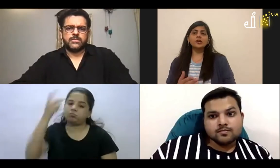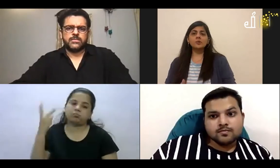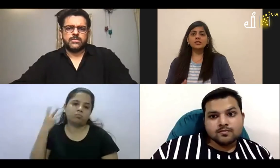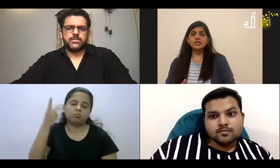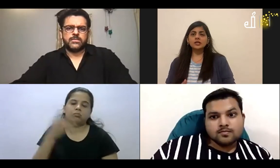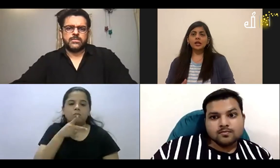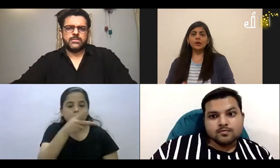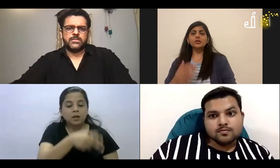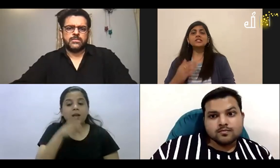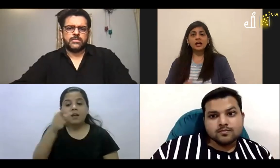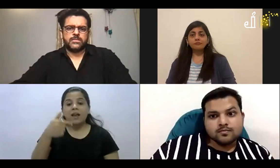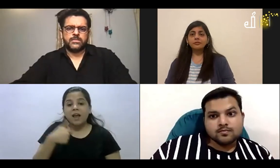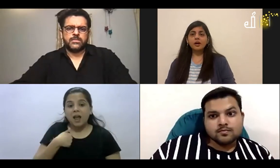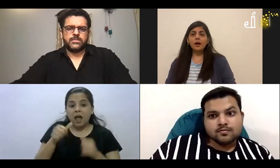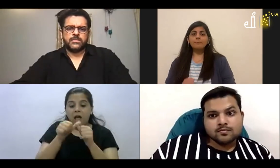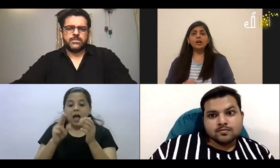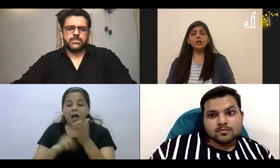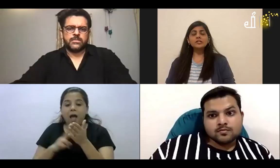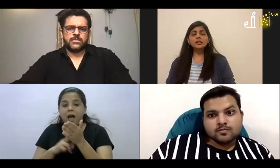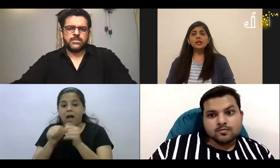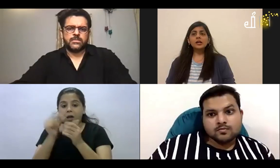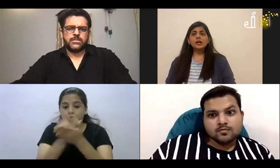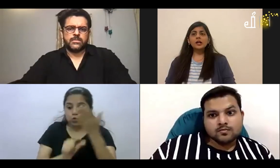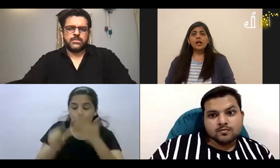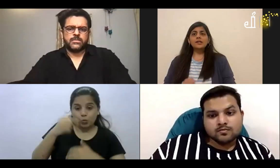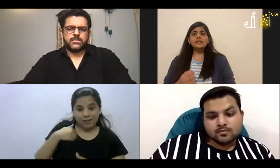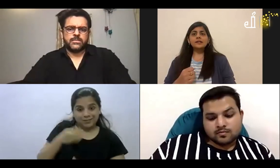to Anna University, it was tough because